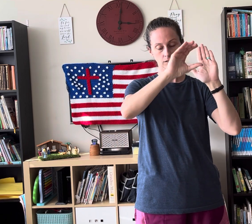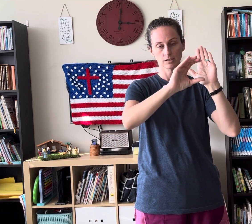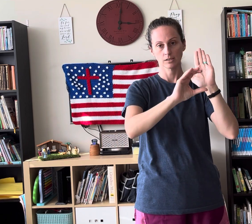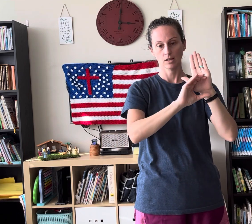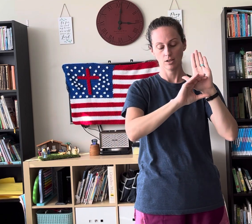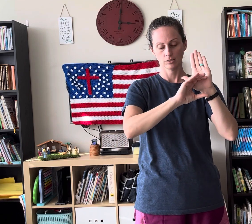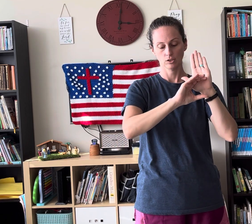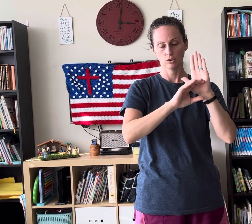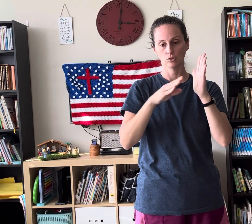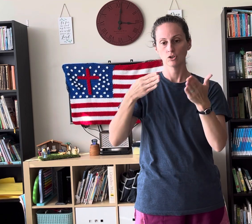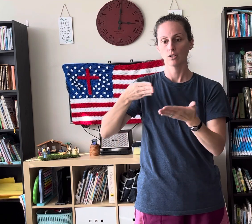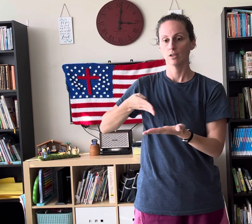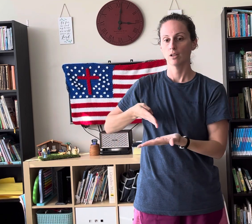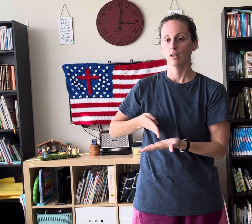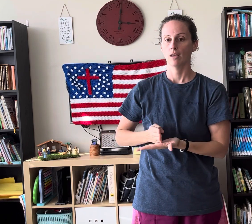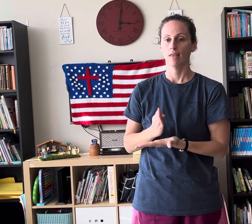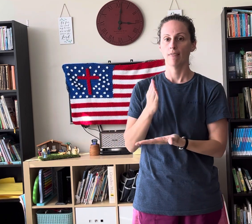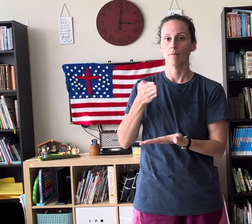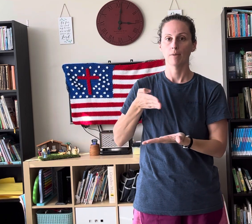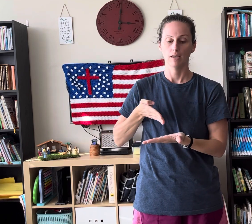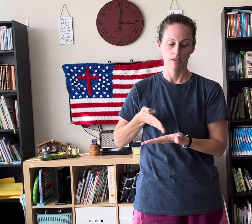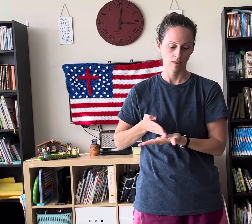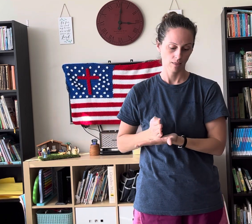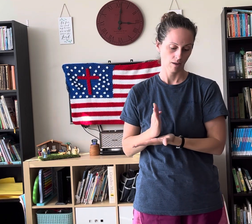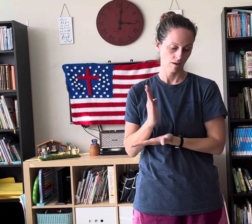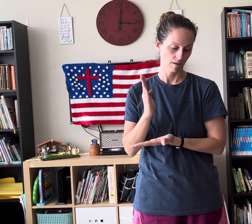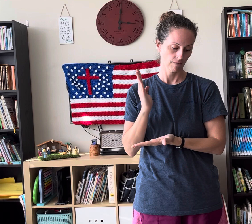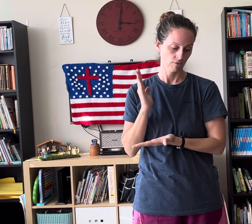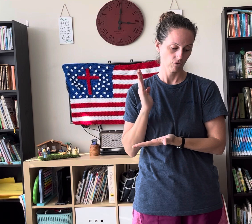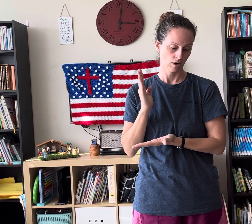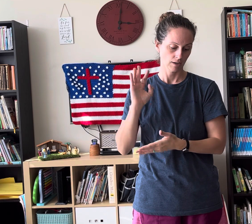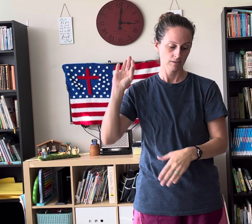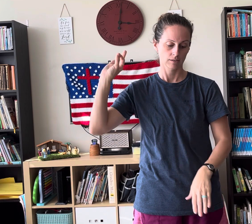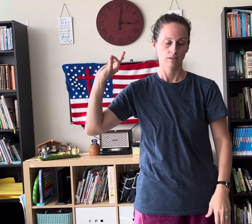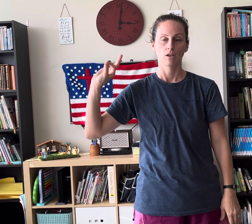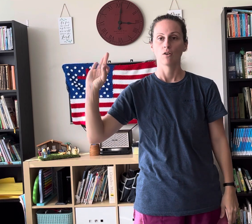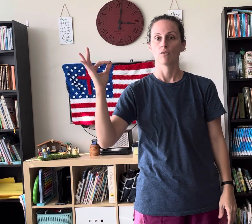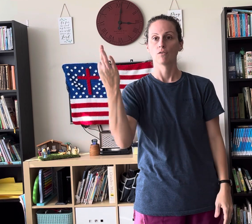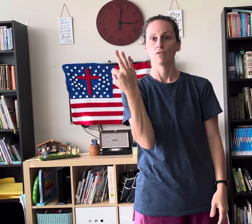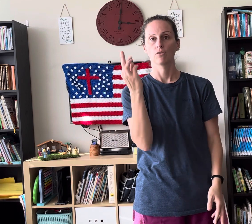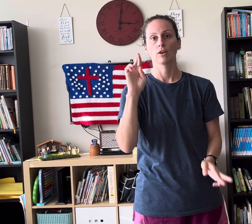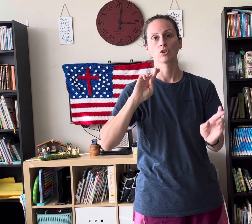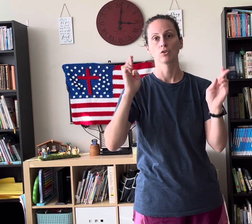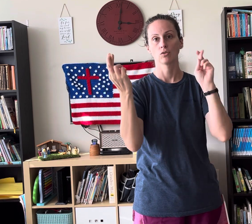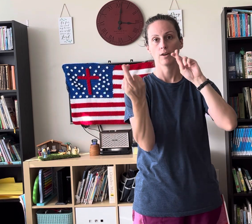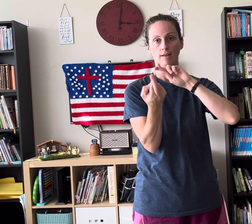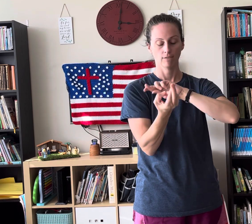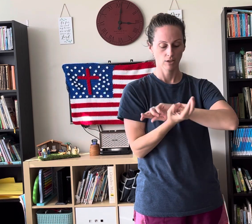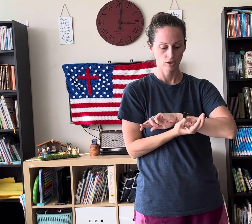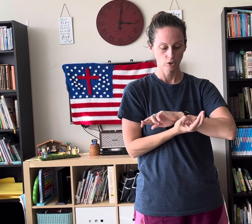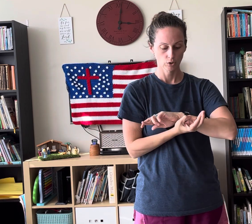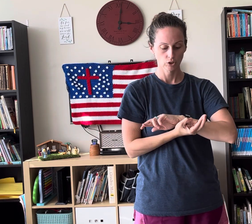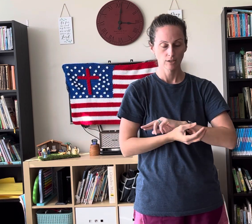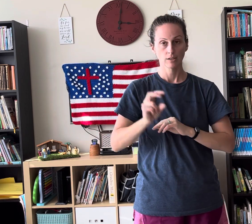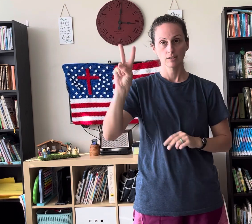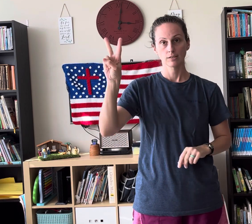Madison's Constitution and the Bill of Rights. French Revolution, the Second